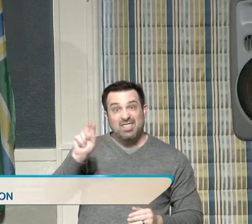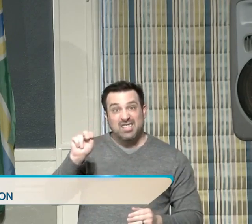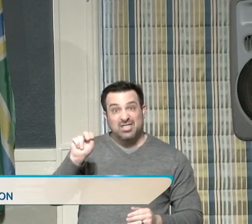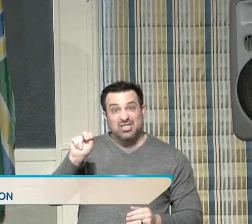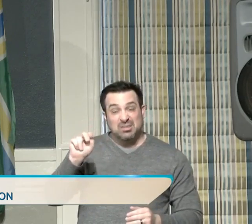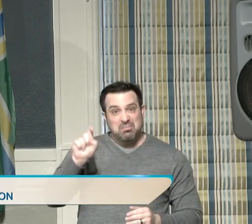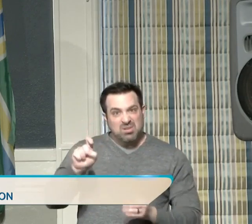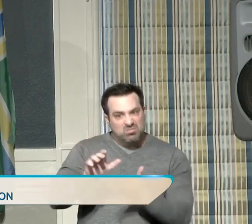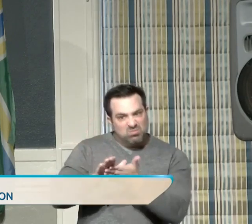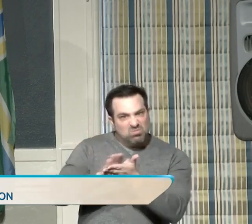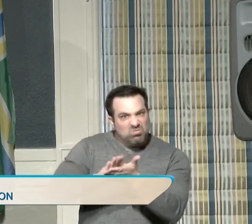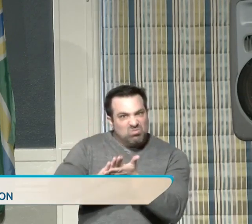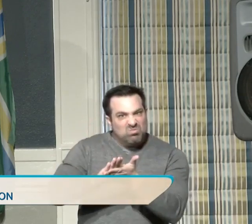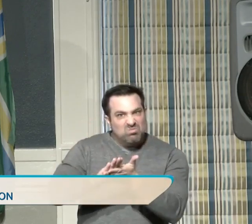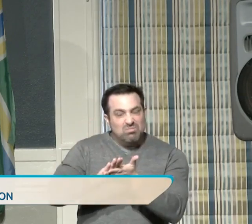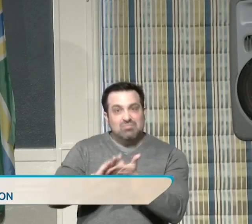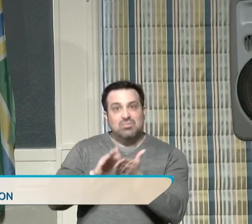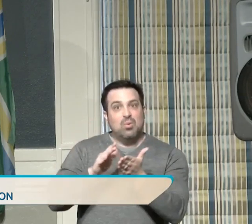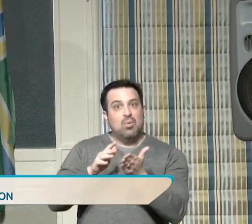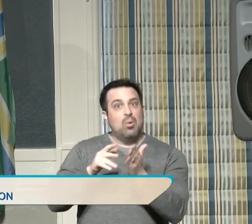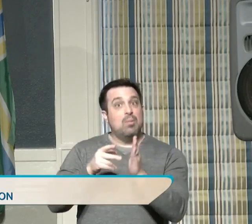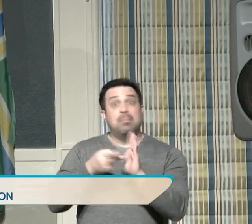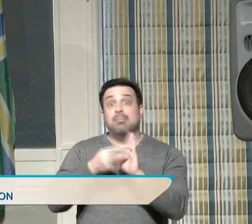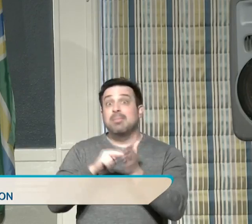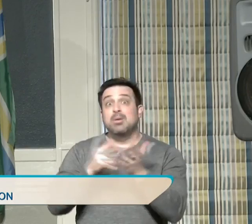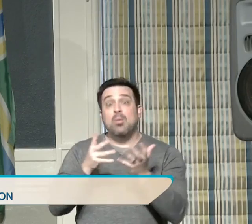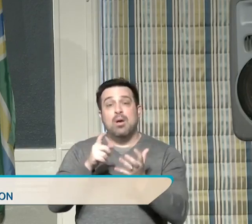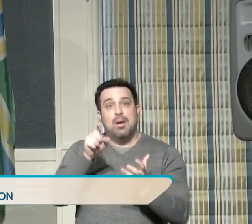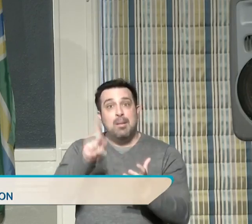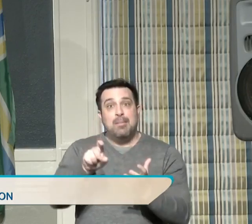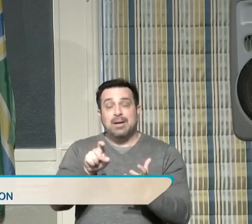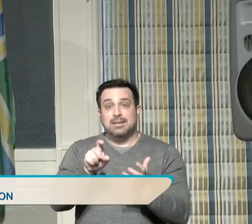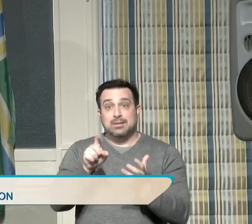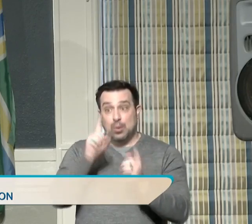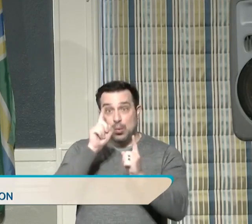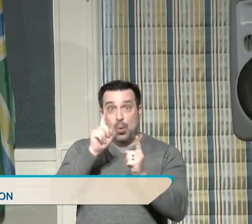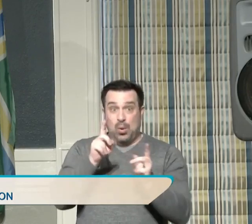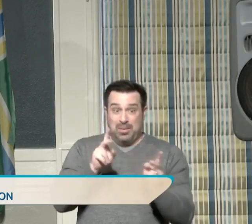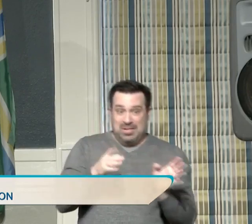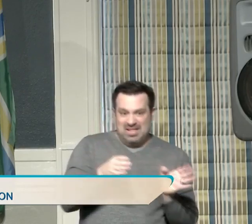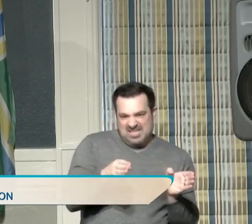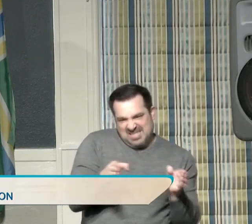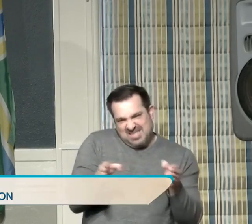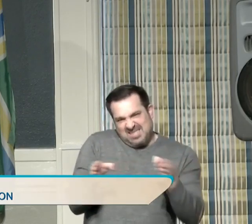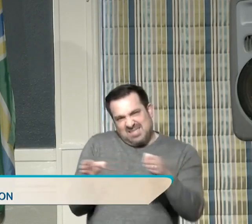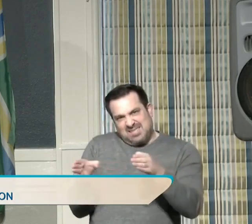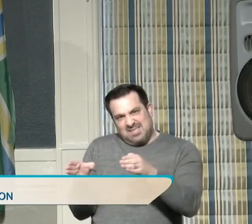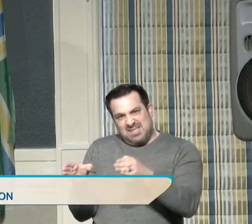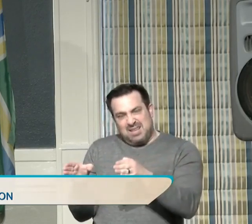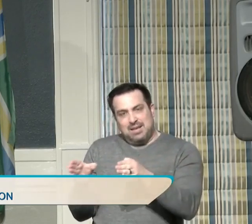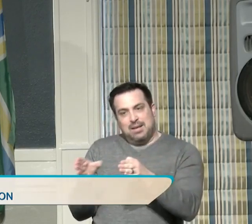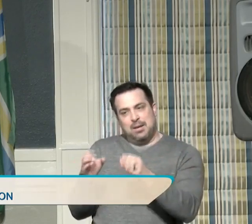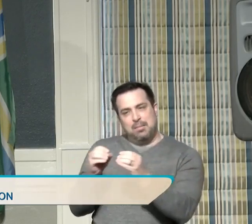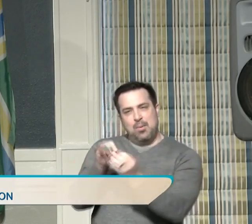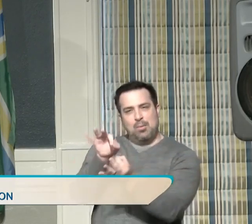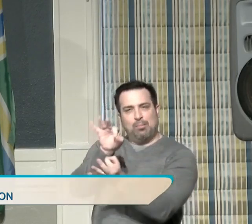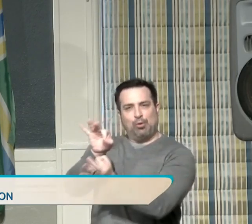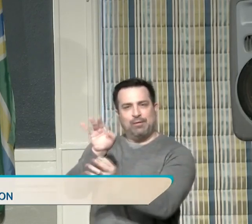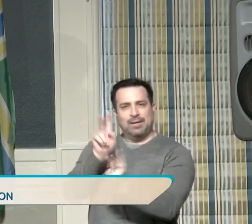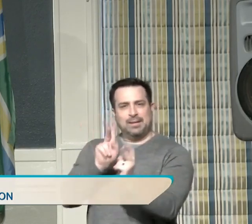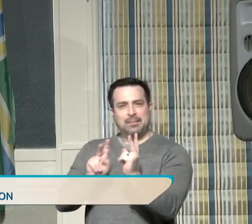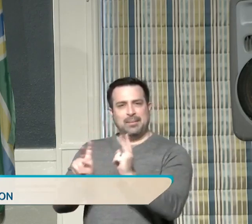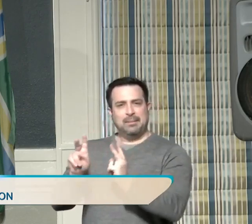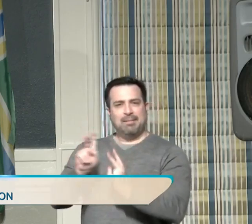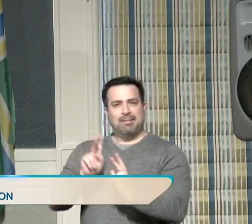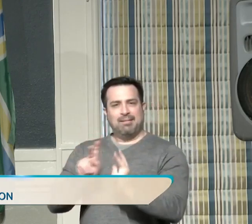to make sure that we would be able to steer society towards a more perfect genetic